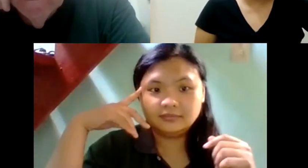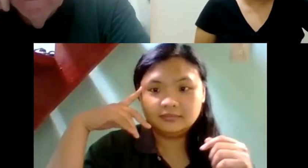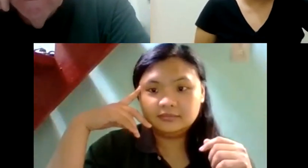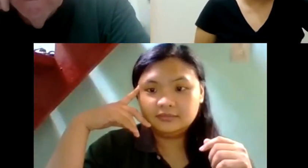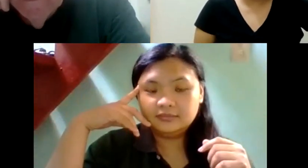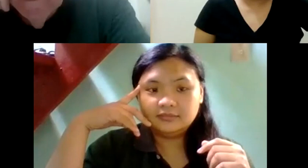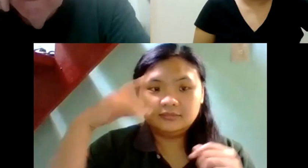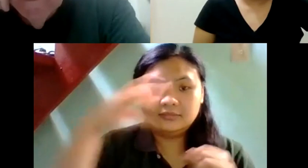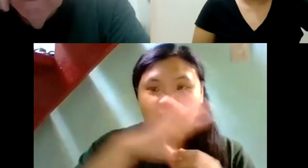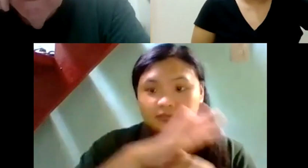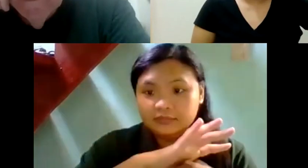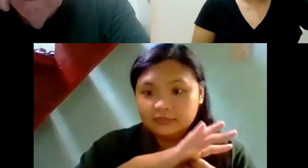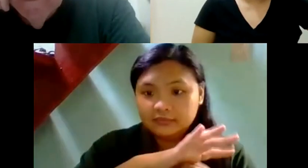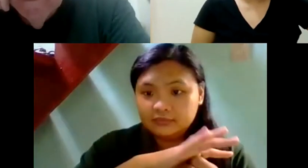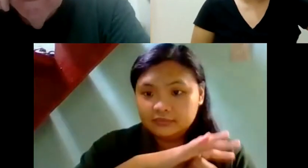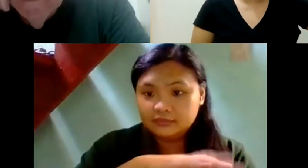Ray wants 8.